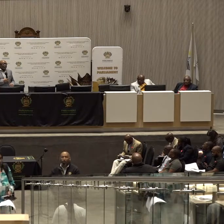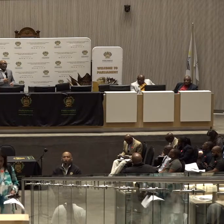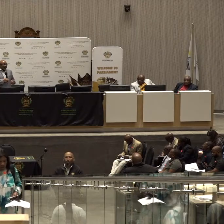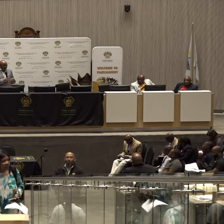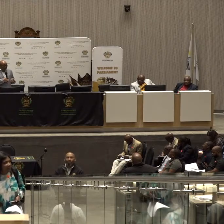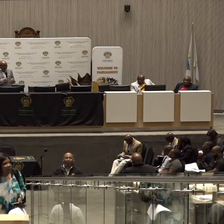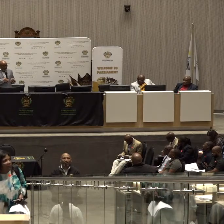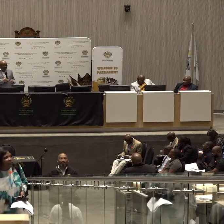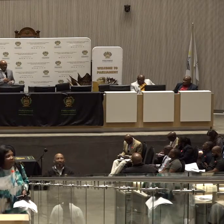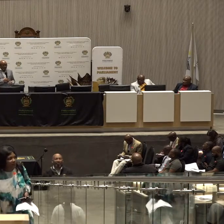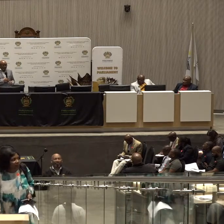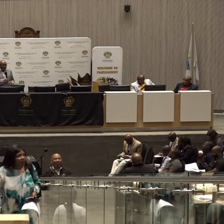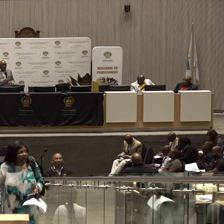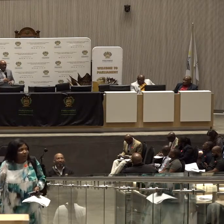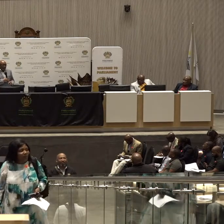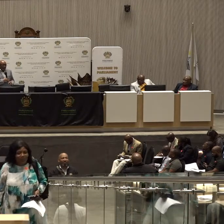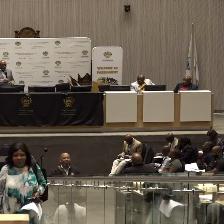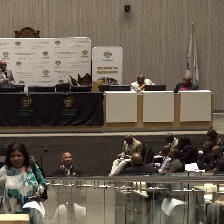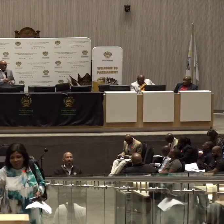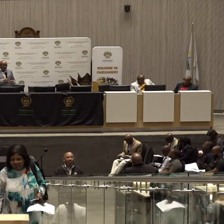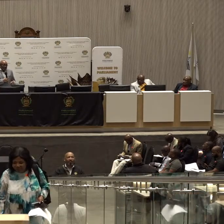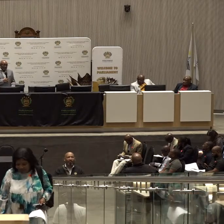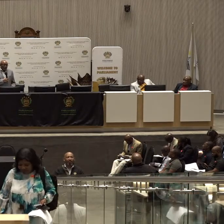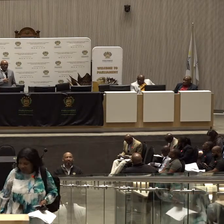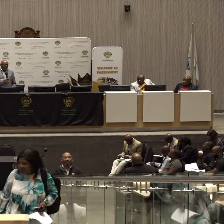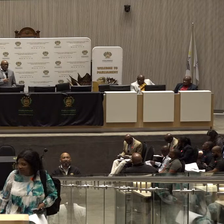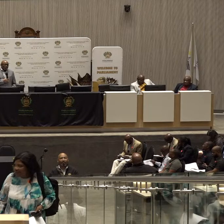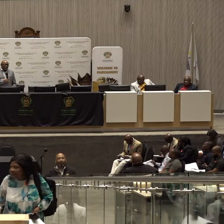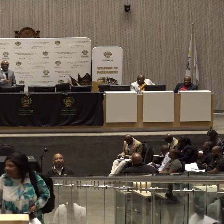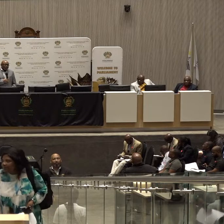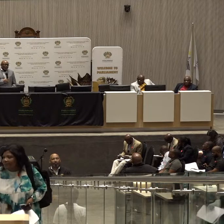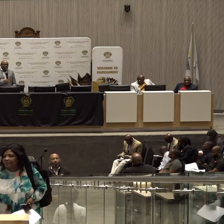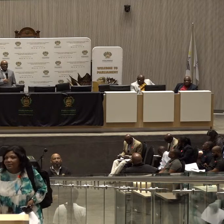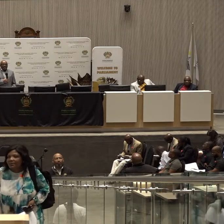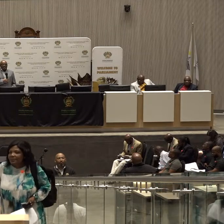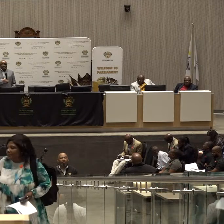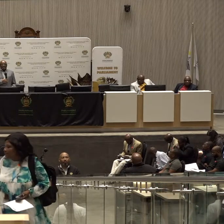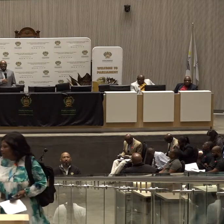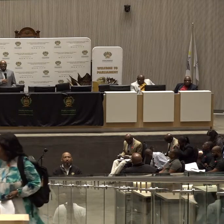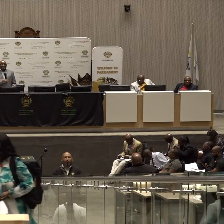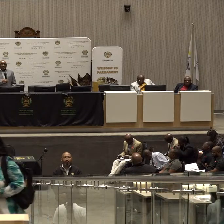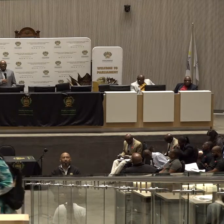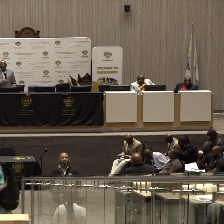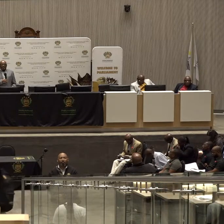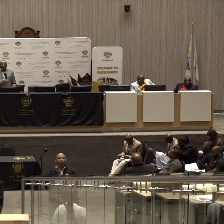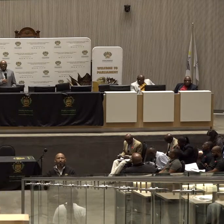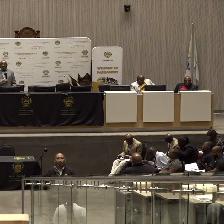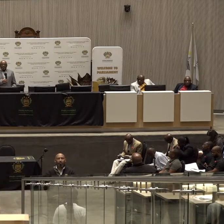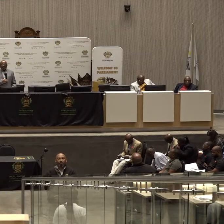should be somebody in their specific community in the boat foreign